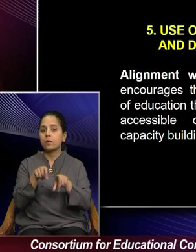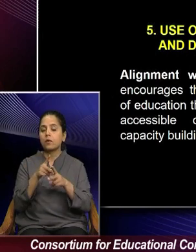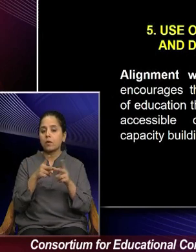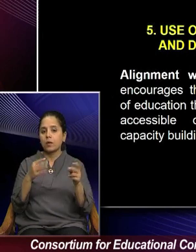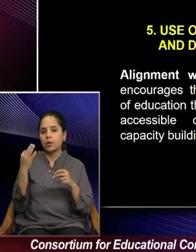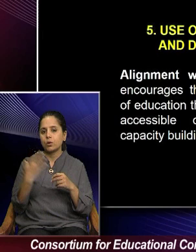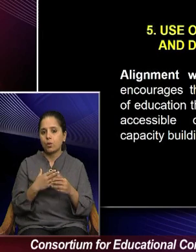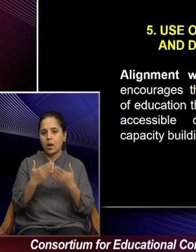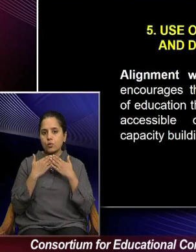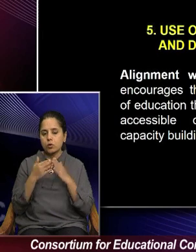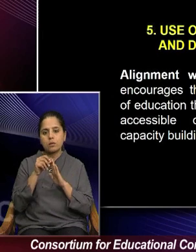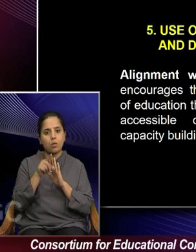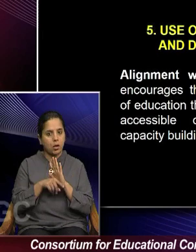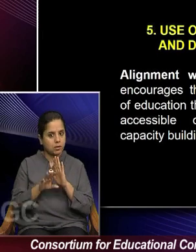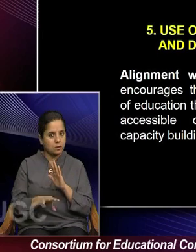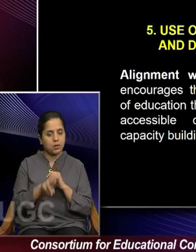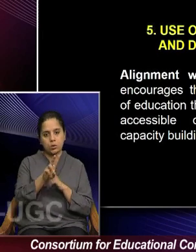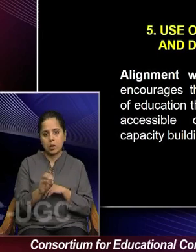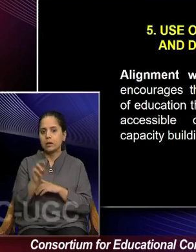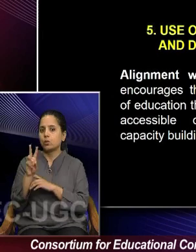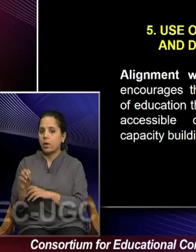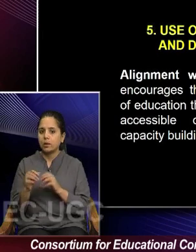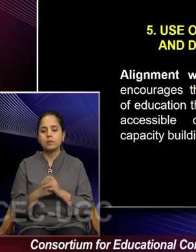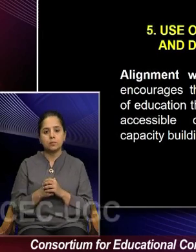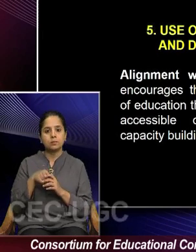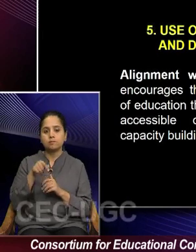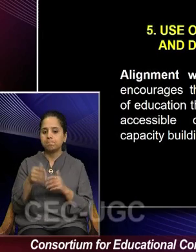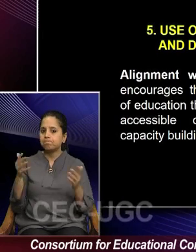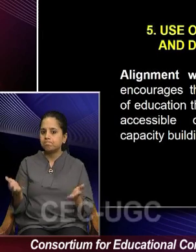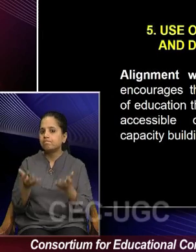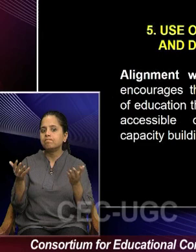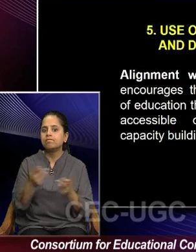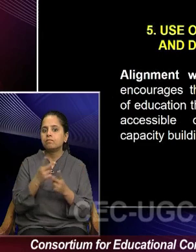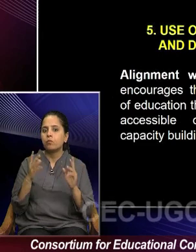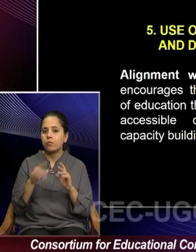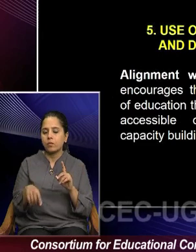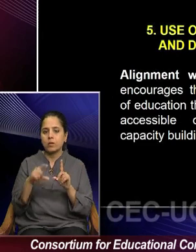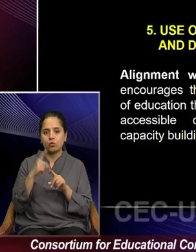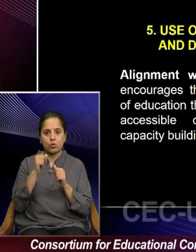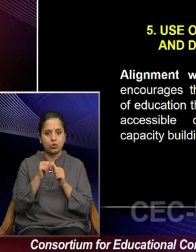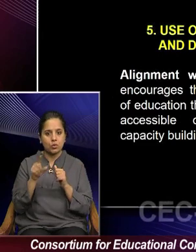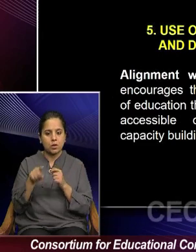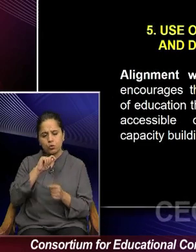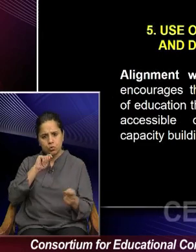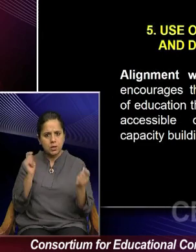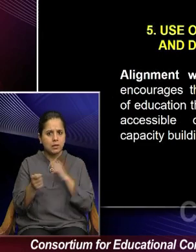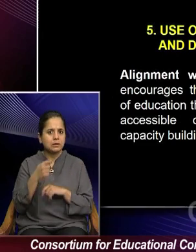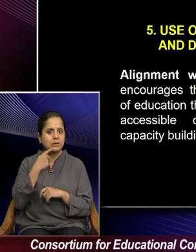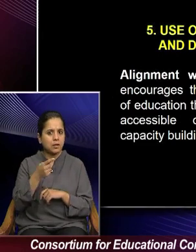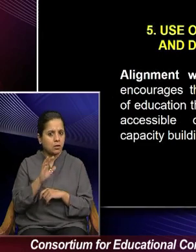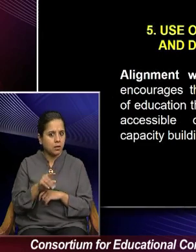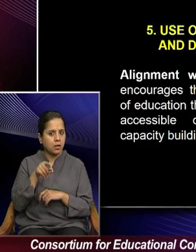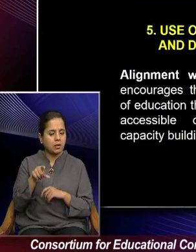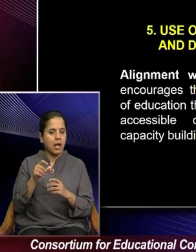new education policy 2020, which encourages the digital transformation